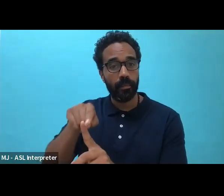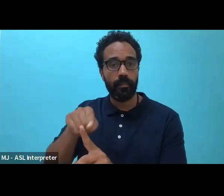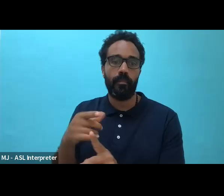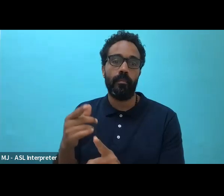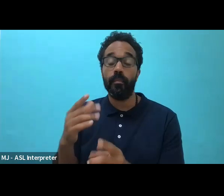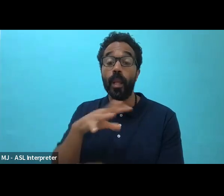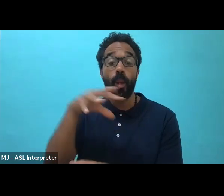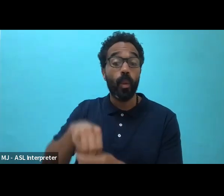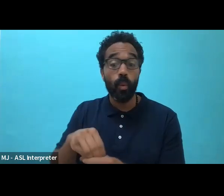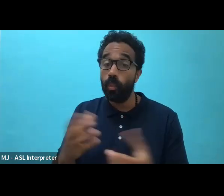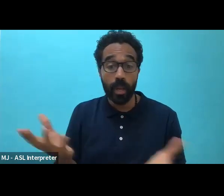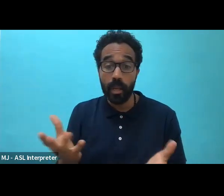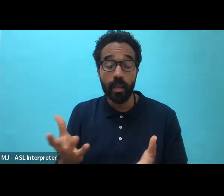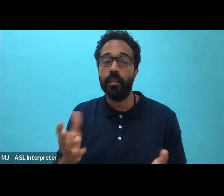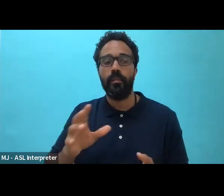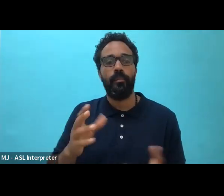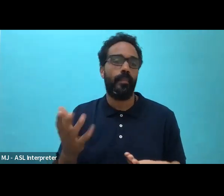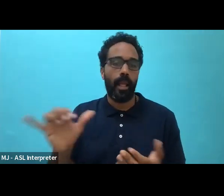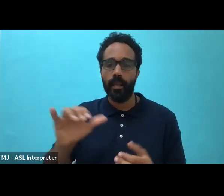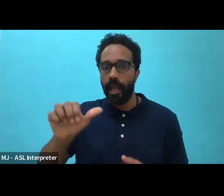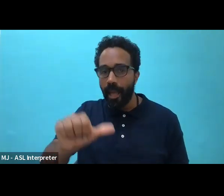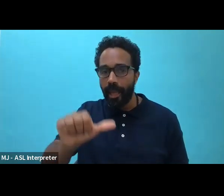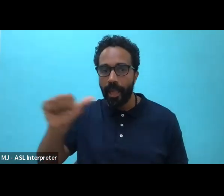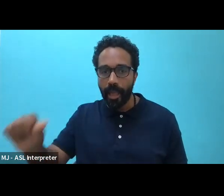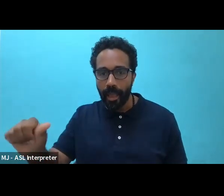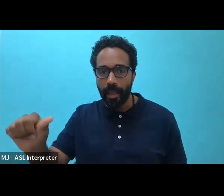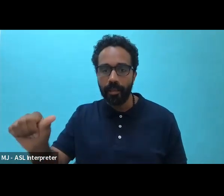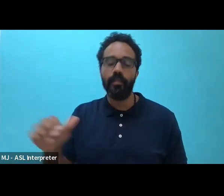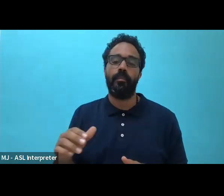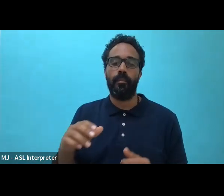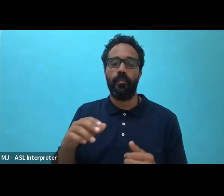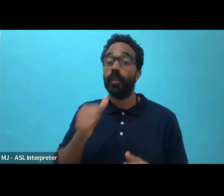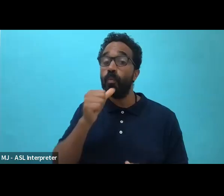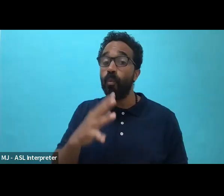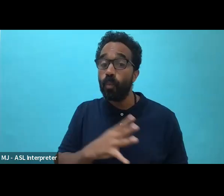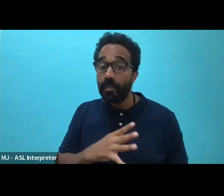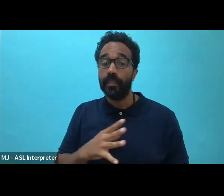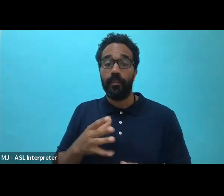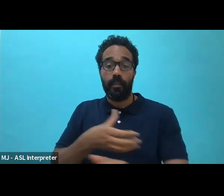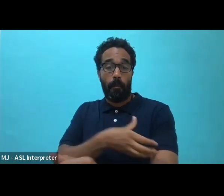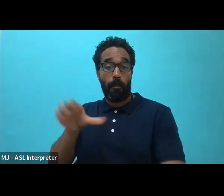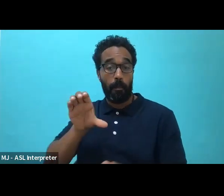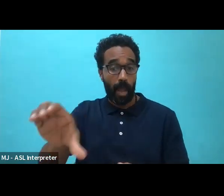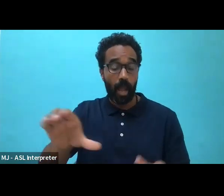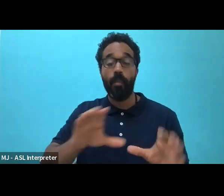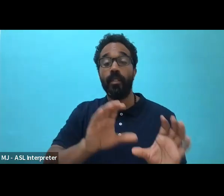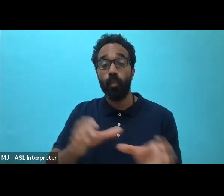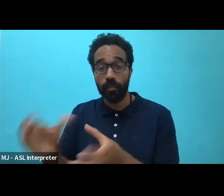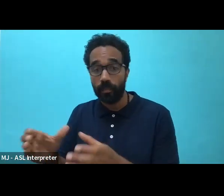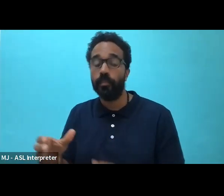includes movements like the Alcoholics Anonymous movement, women's empowerment groups, and sexual